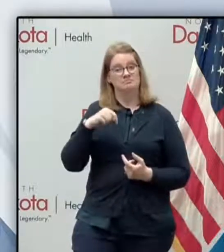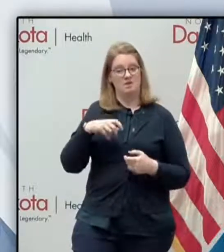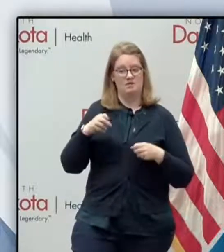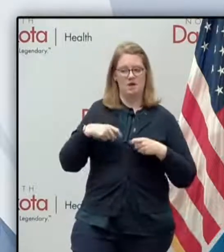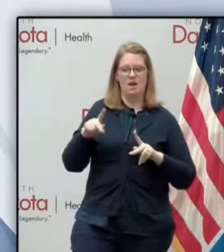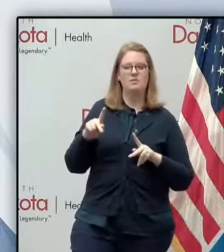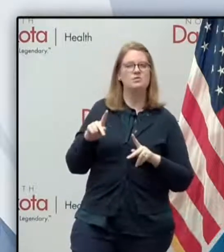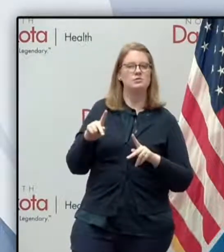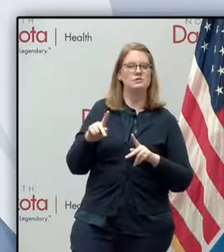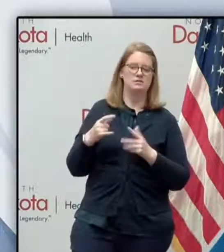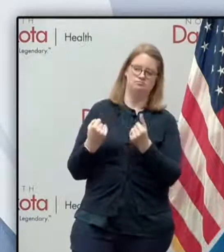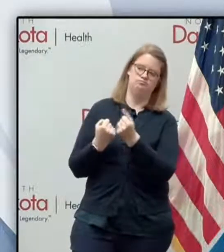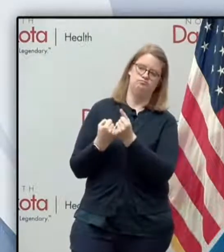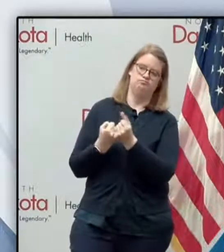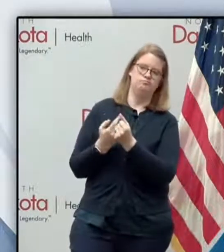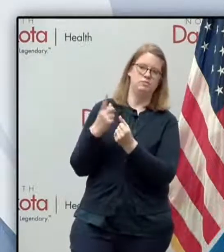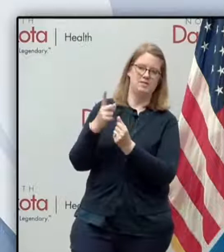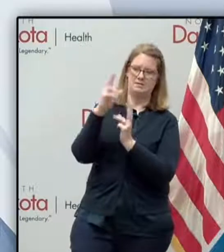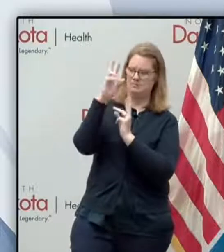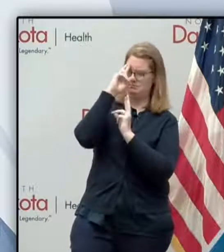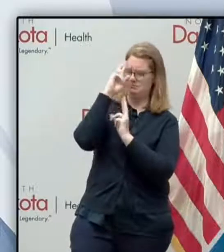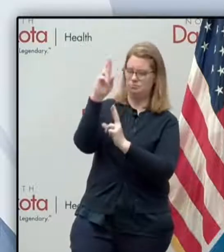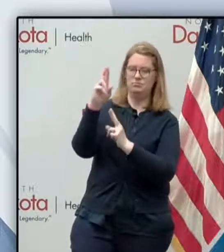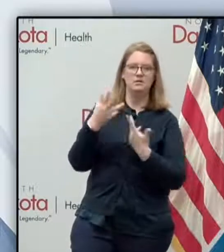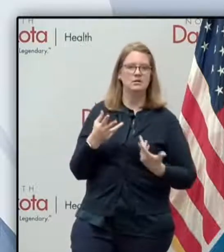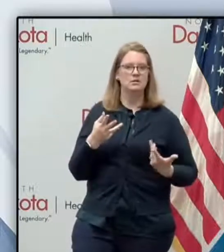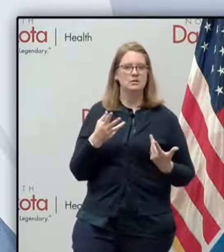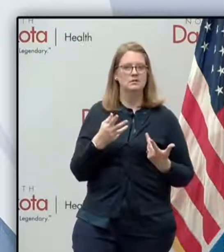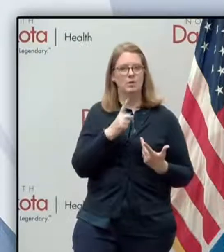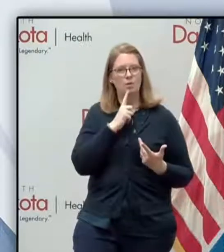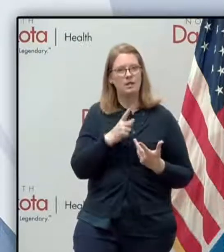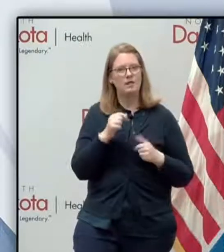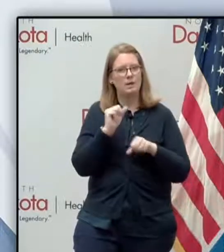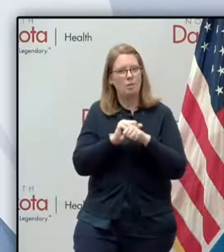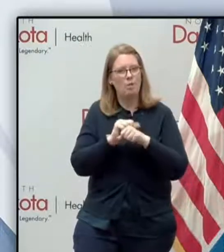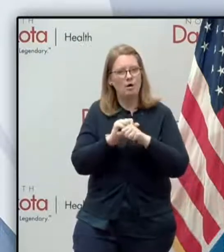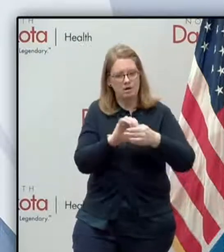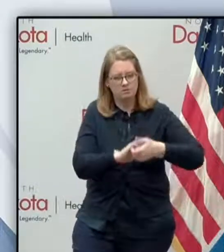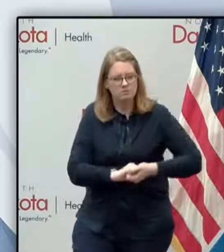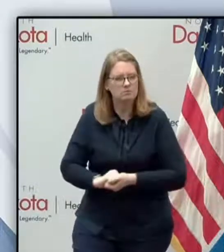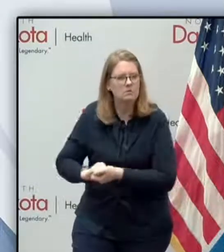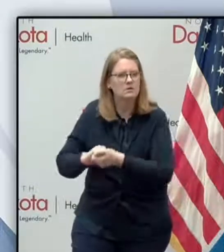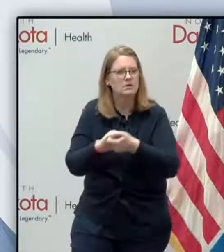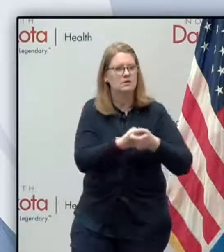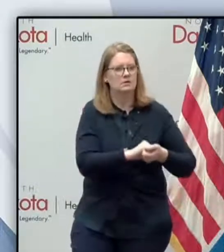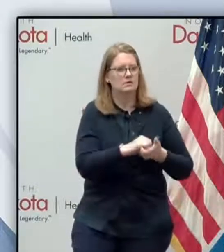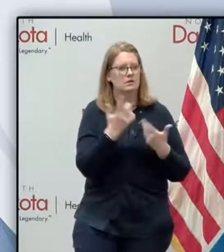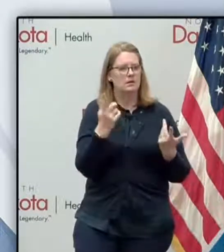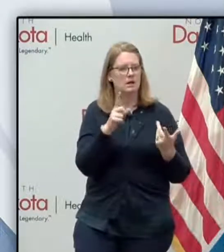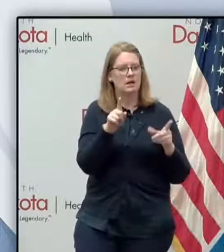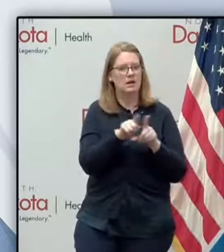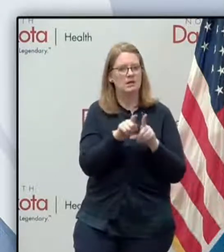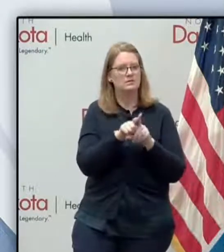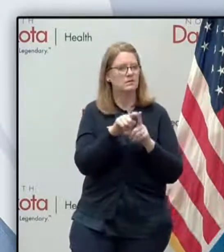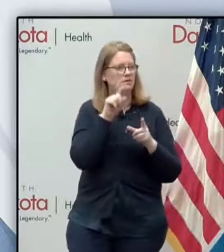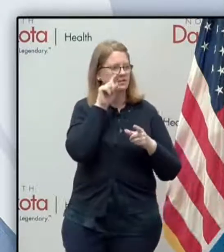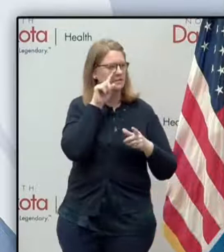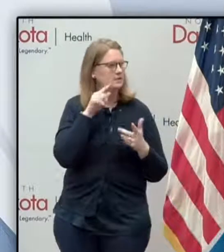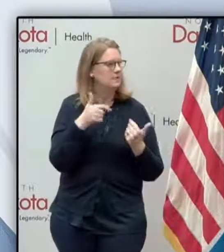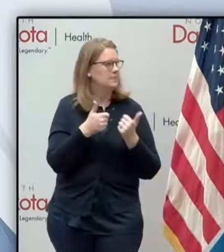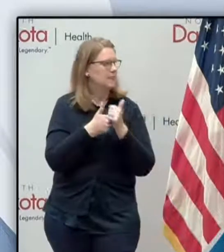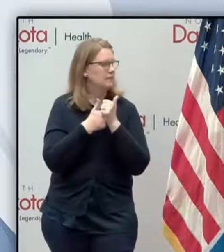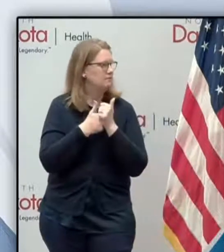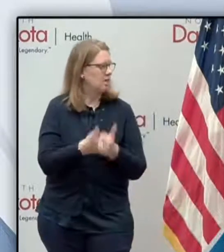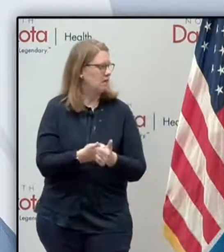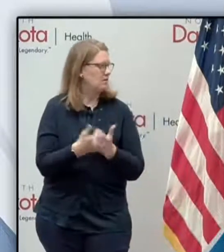in a small way by coming together to protect our veterans and being all North Dakotans by following the